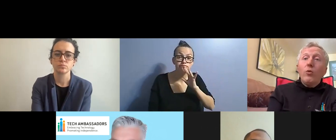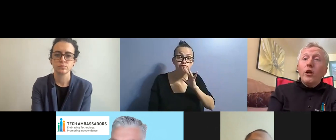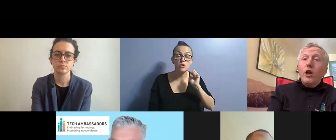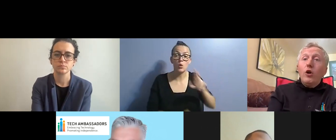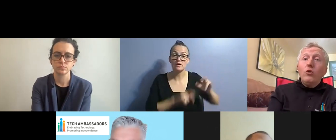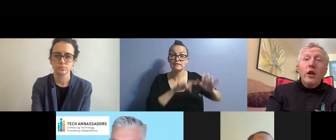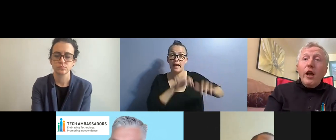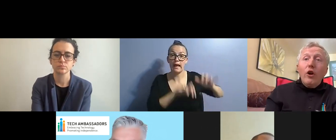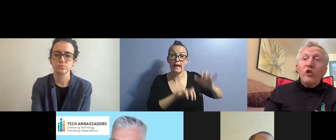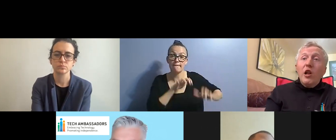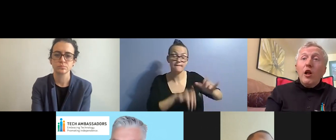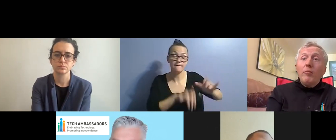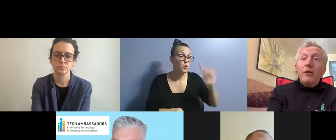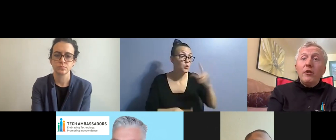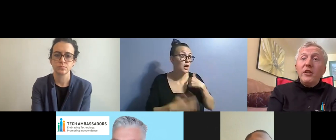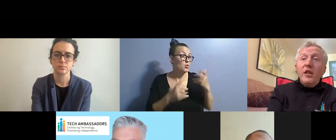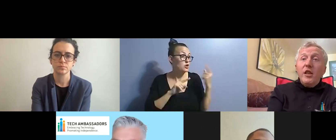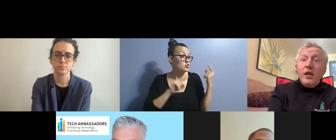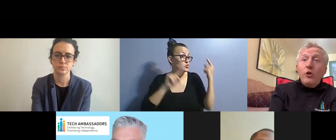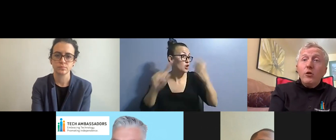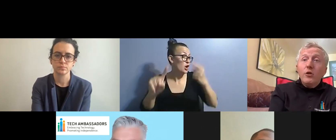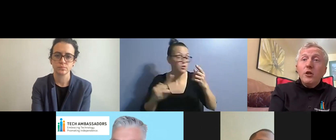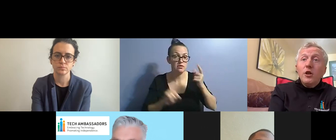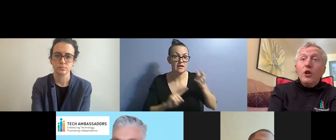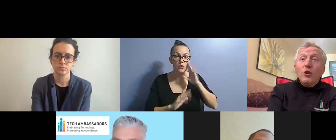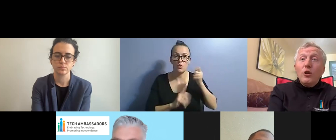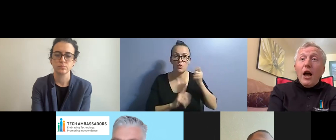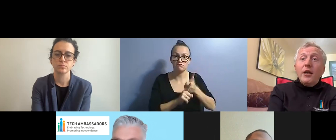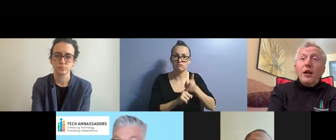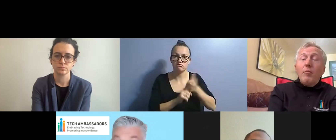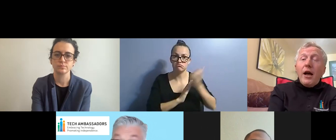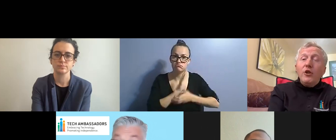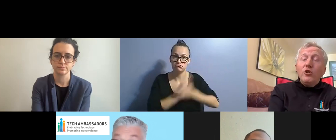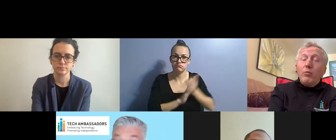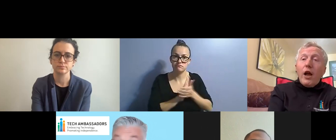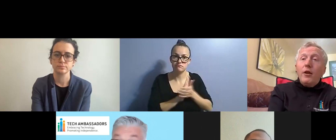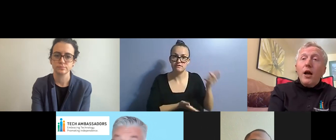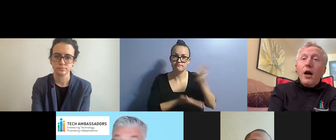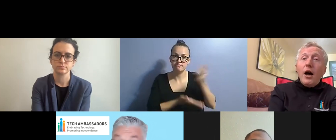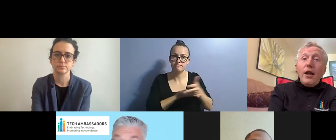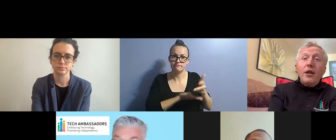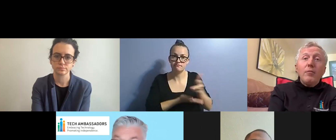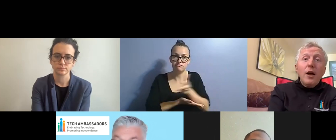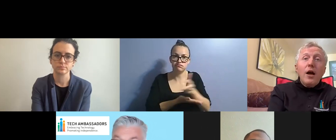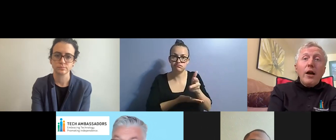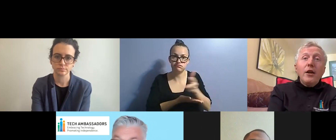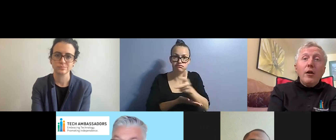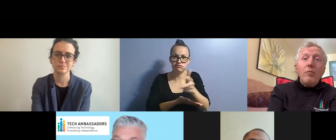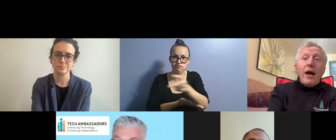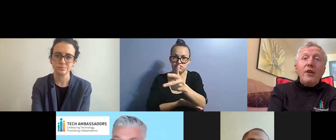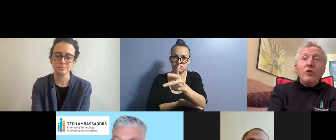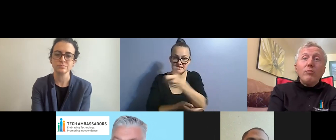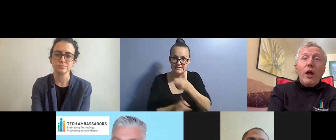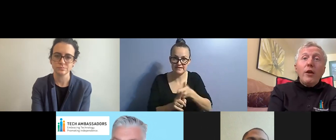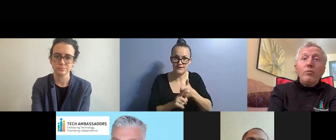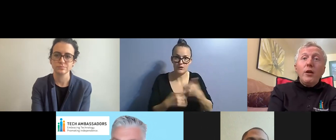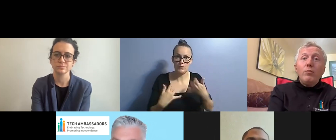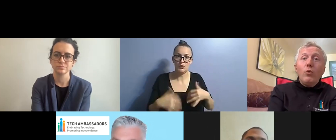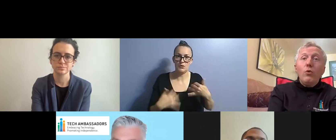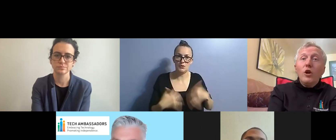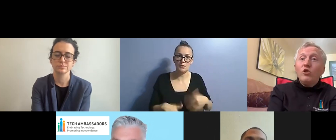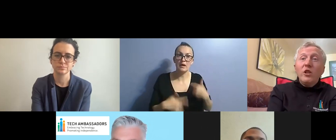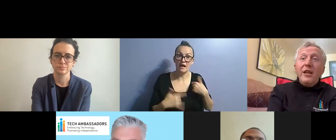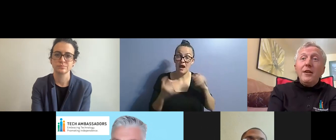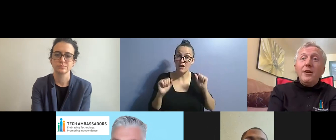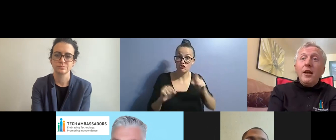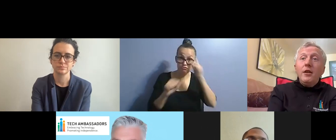where you want to go, and it'll just automatically take you there. I can imagine I can imagine blind